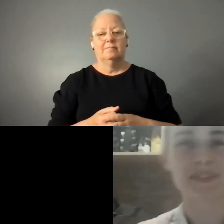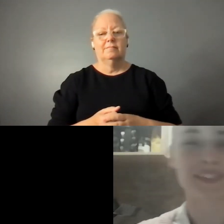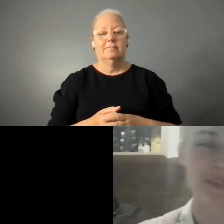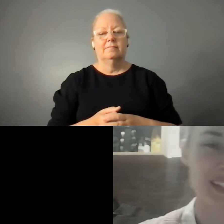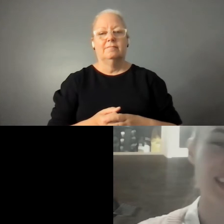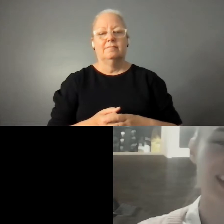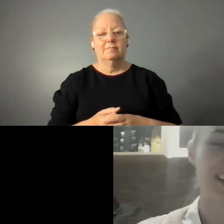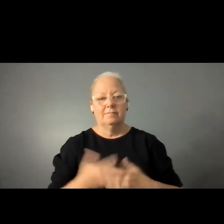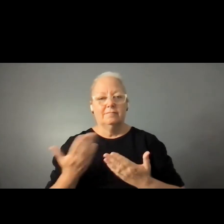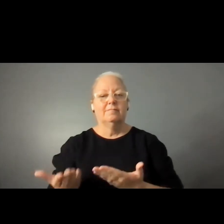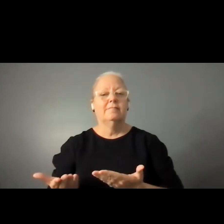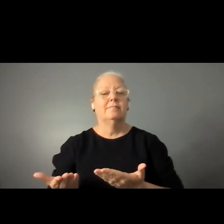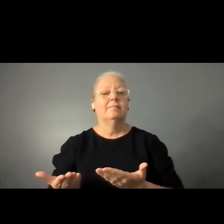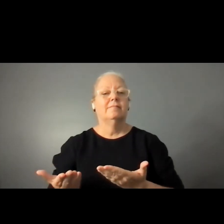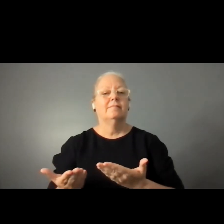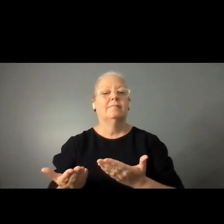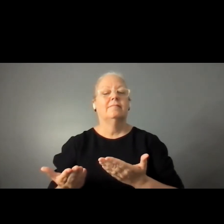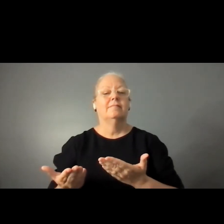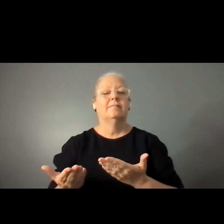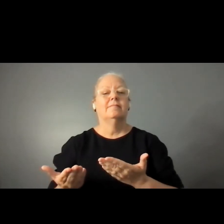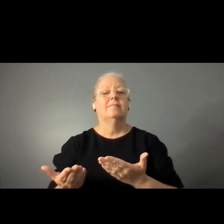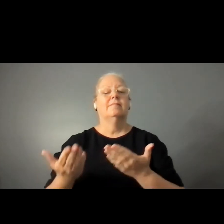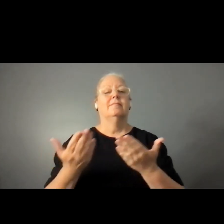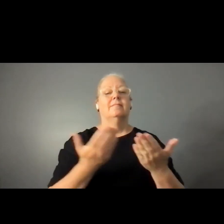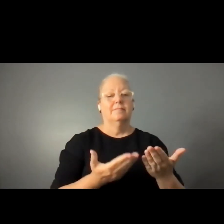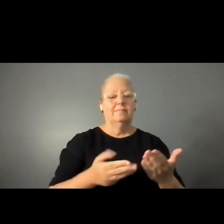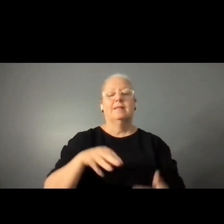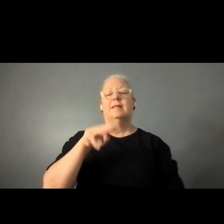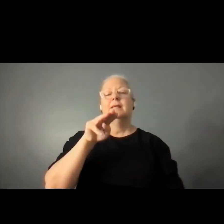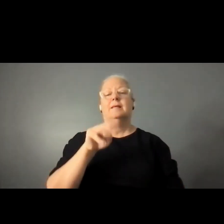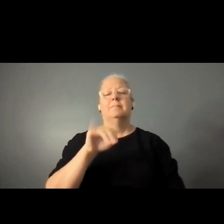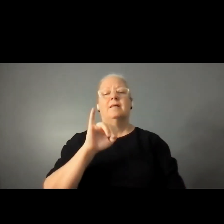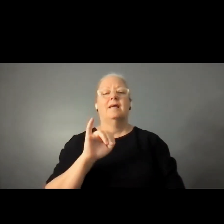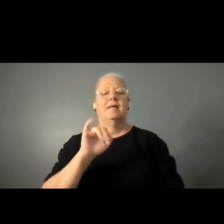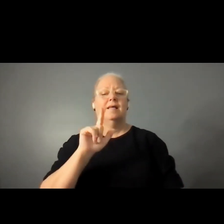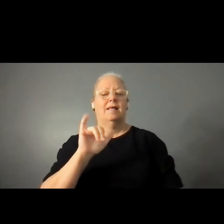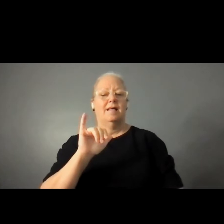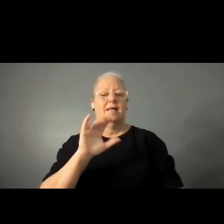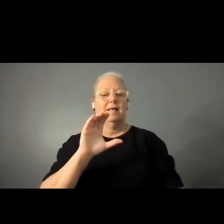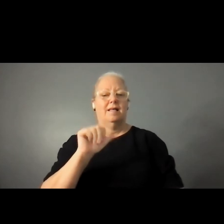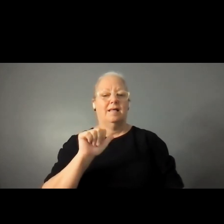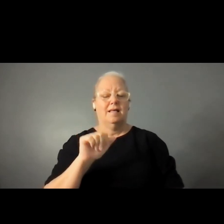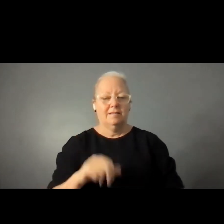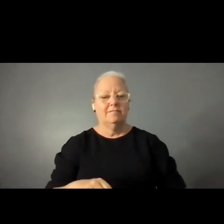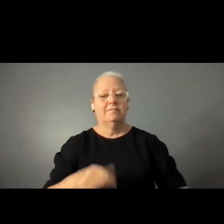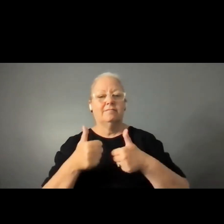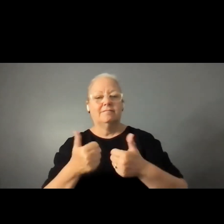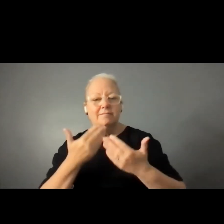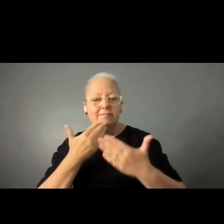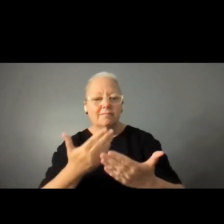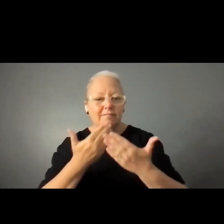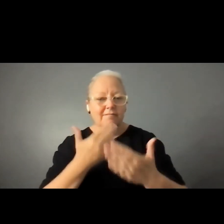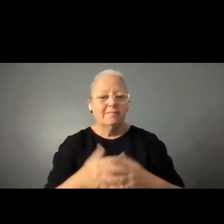Thank you, Antonio. Before I start, I have to thank all the dear people before me